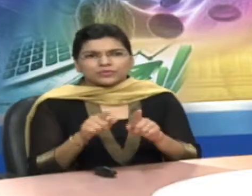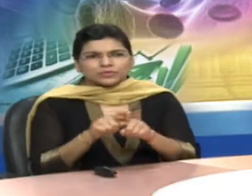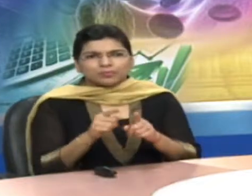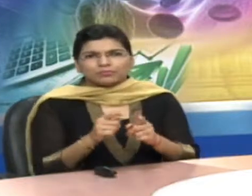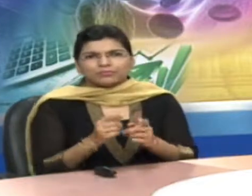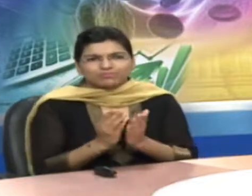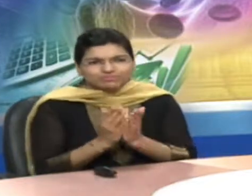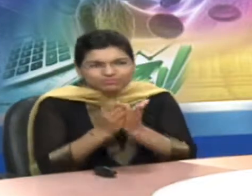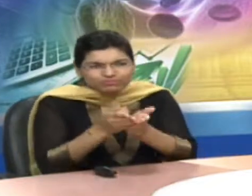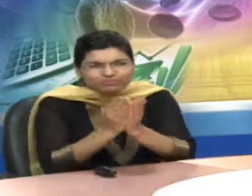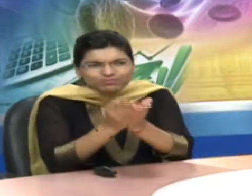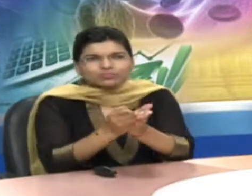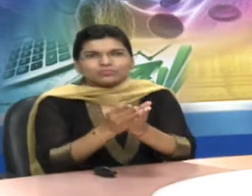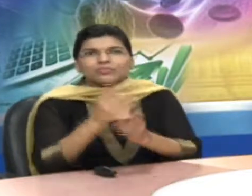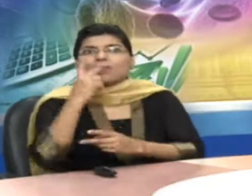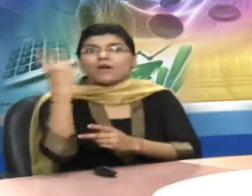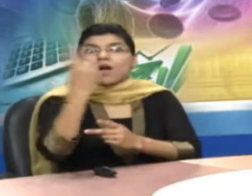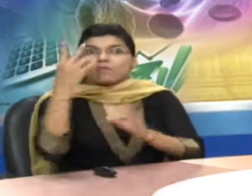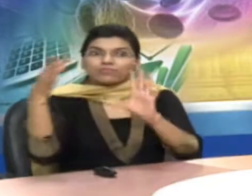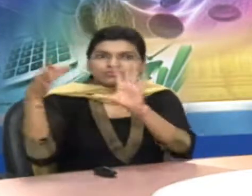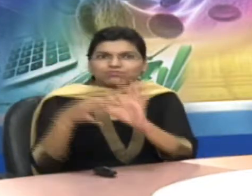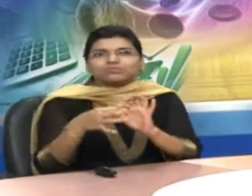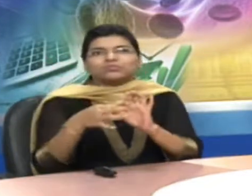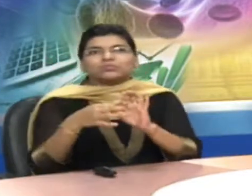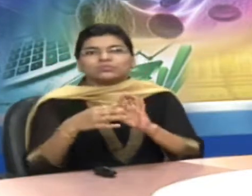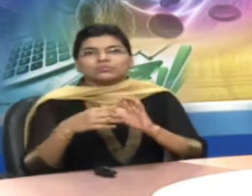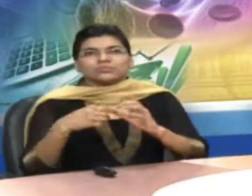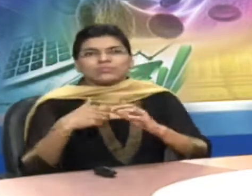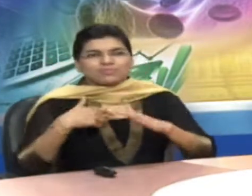13th word is voyage.